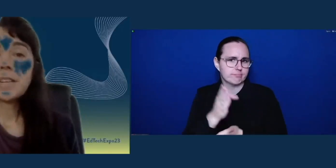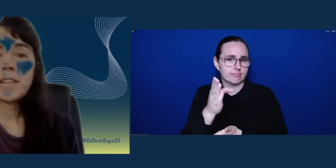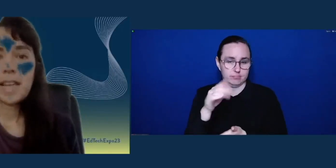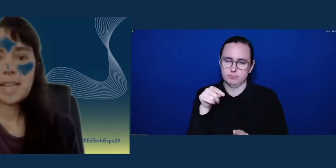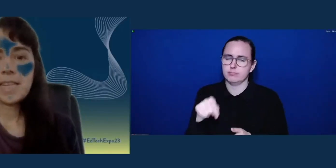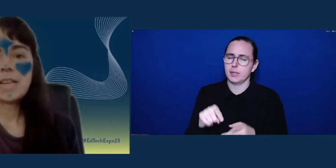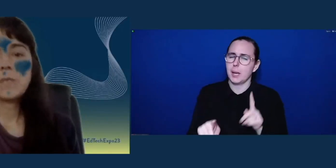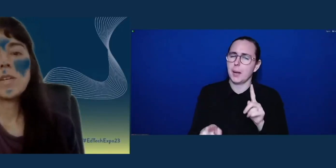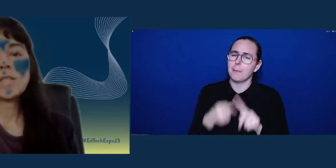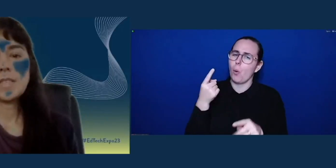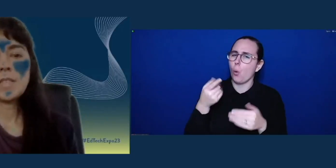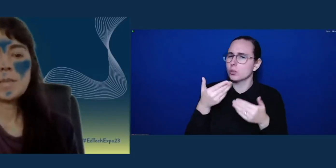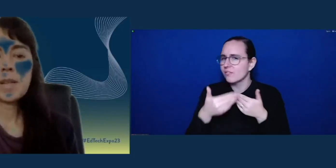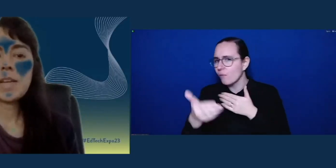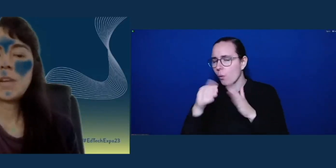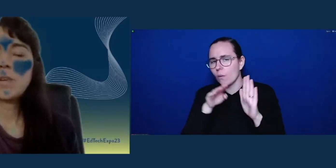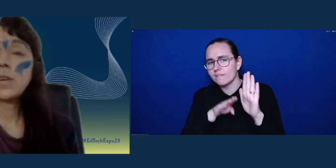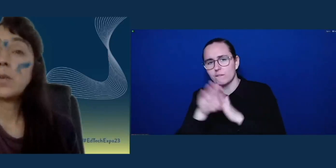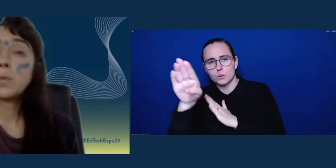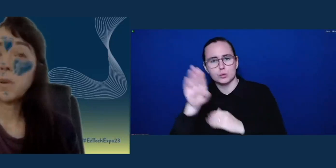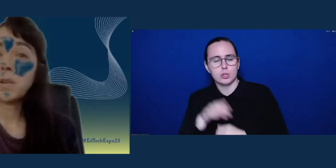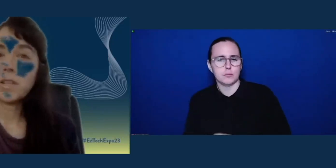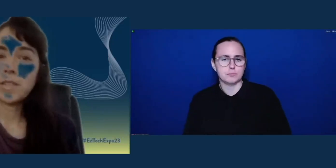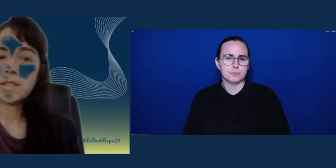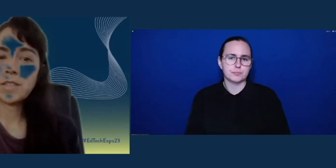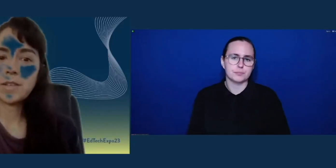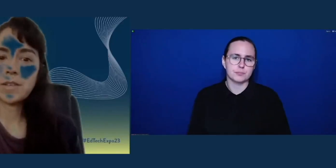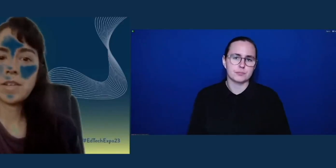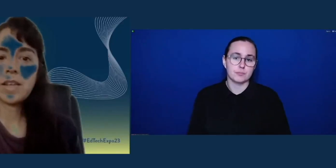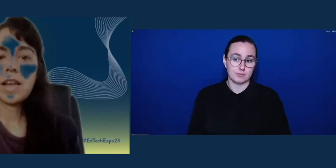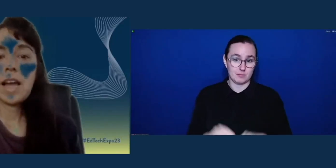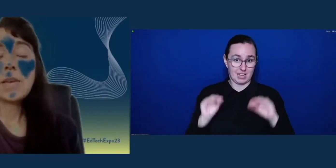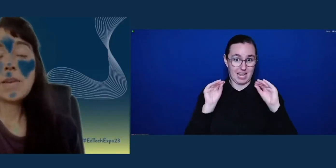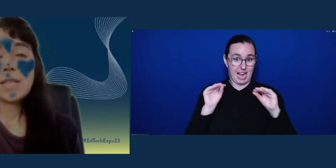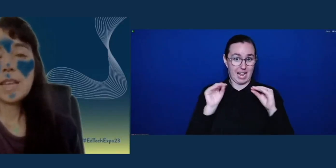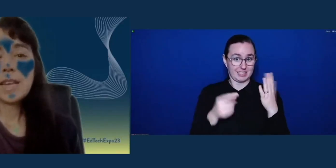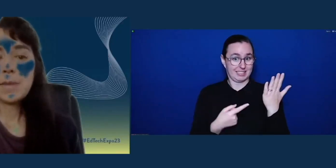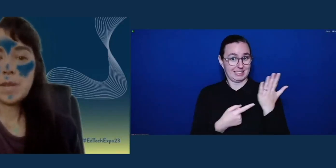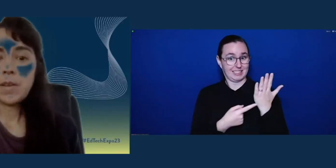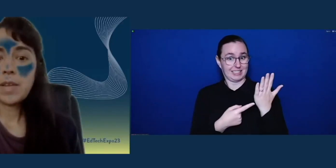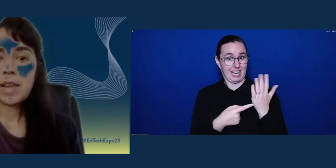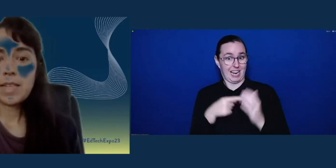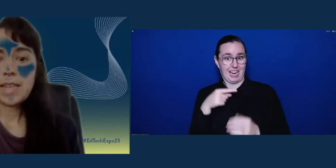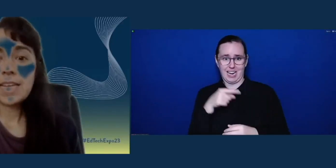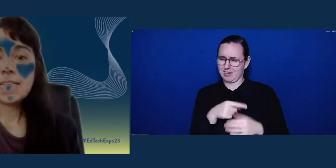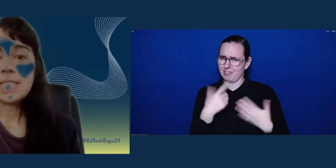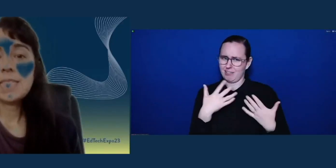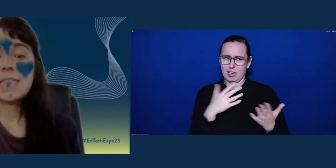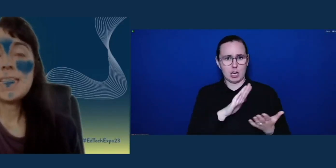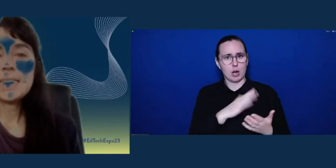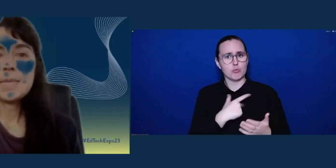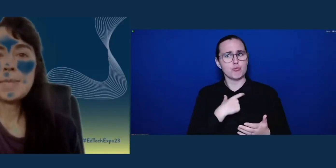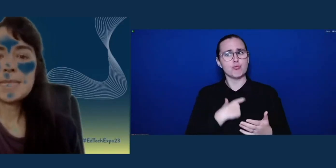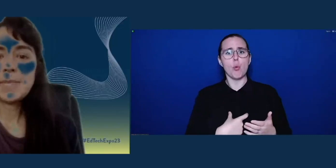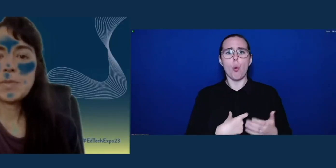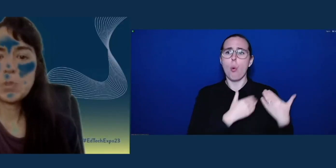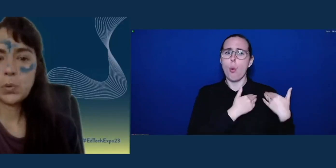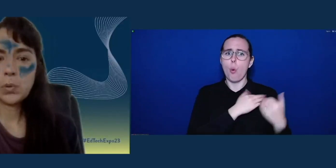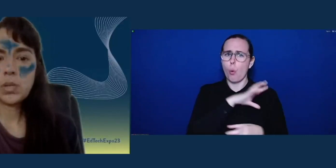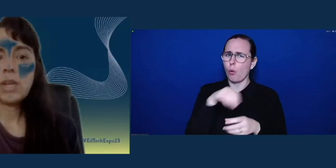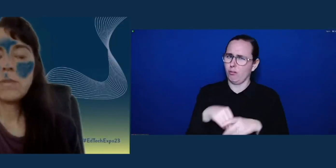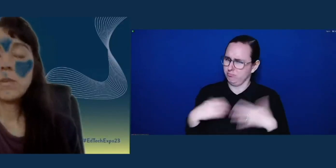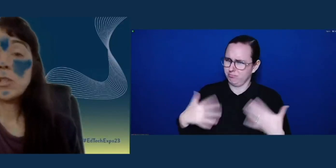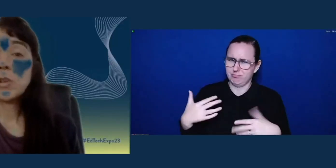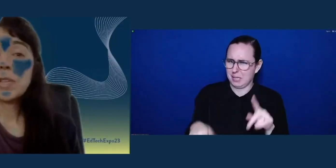clear that EdTech will continue to play a critical role in our sector. At USAID, we know that EdTech is an indispensable